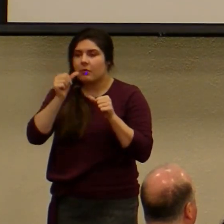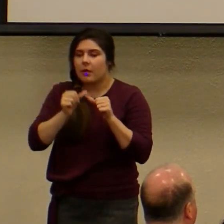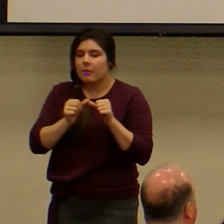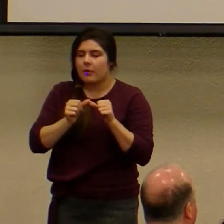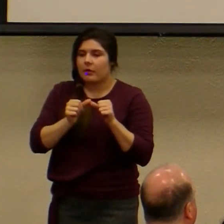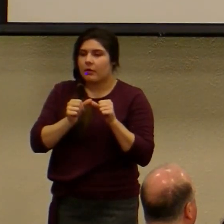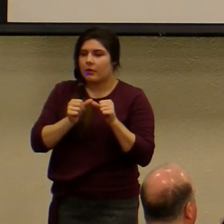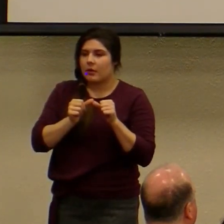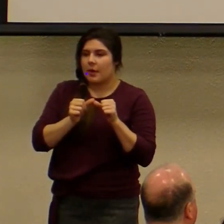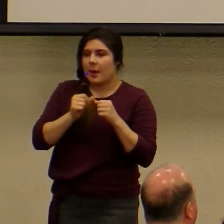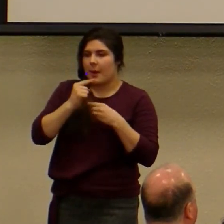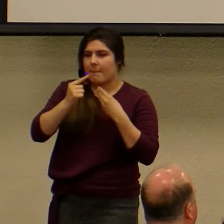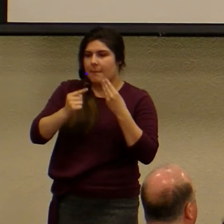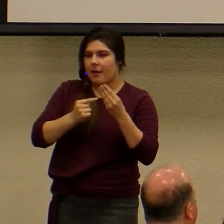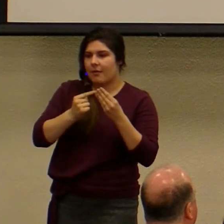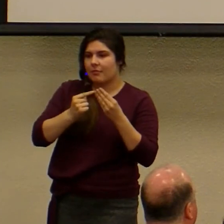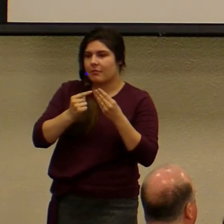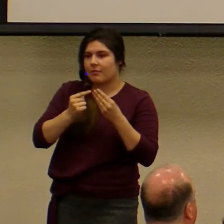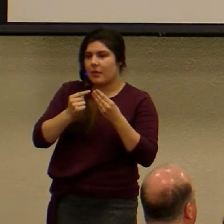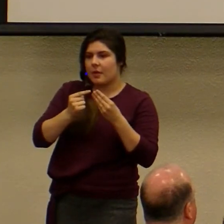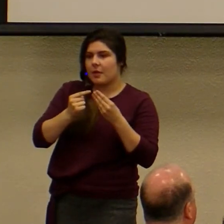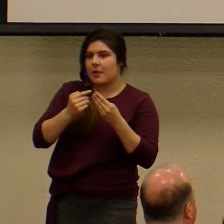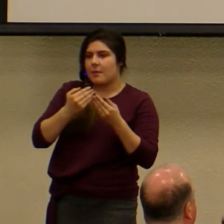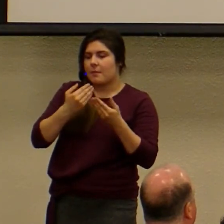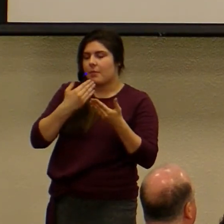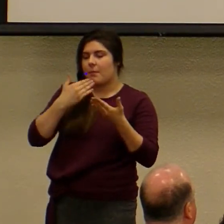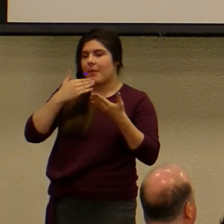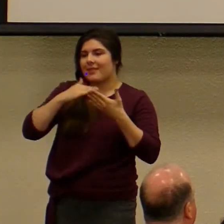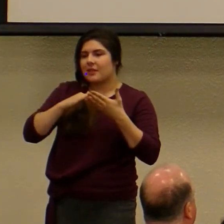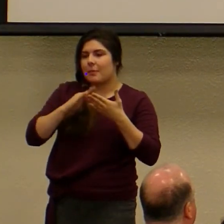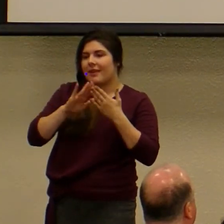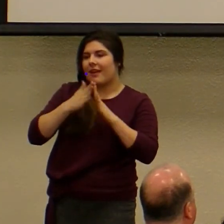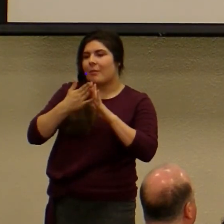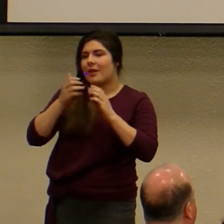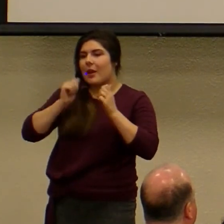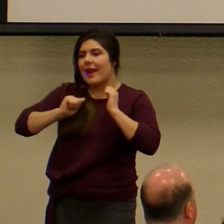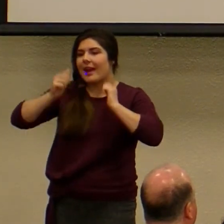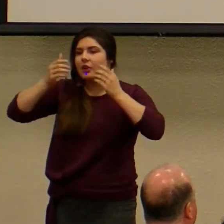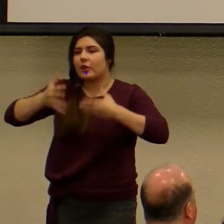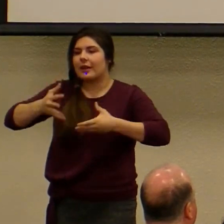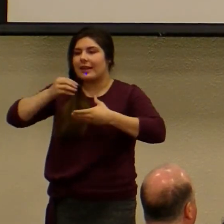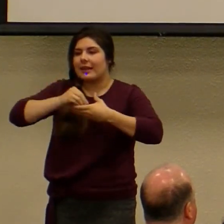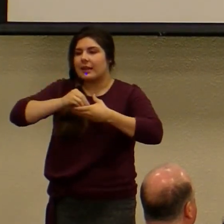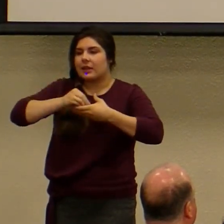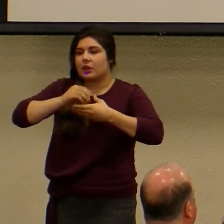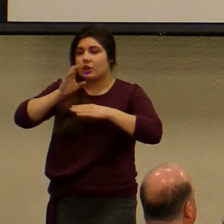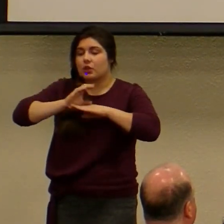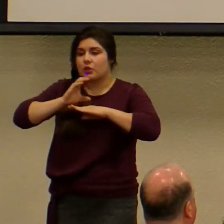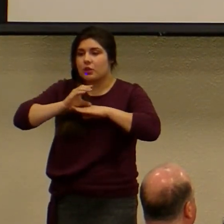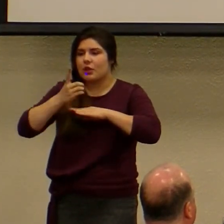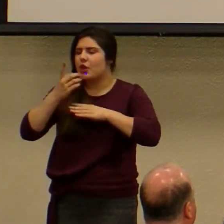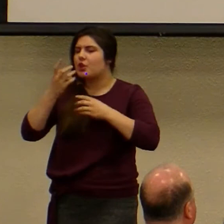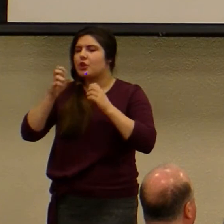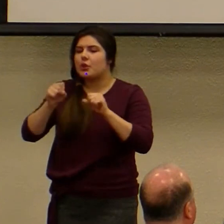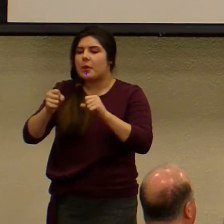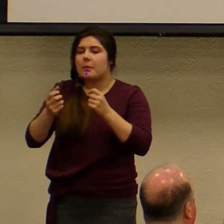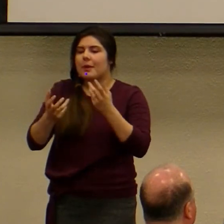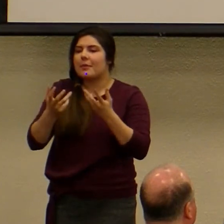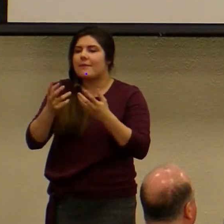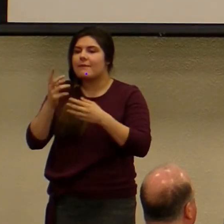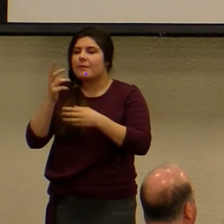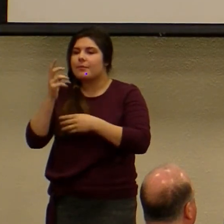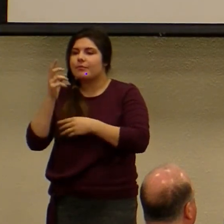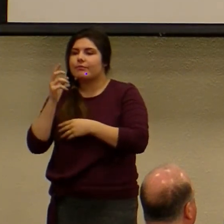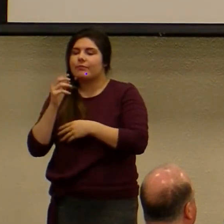folly of being an actor among members of the body is that you may fool everybody in the